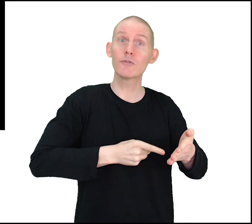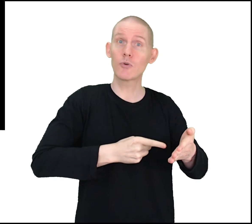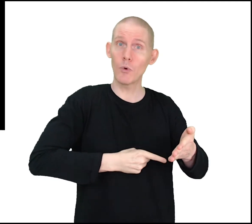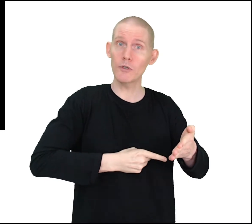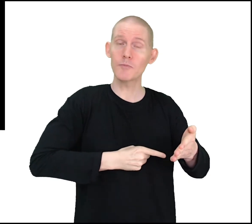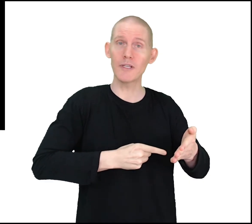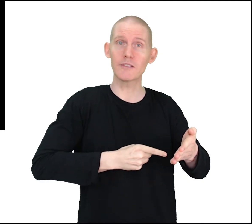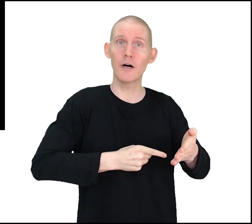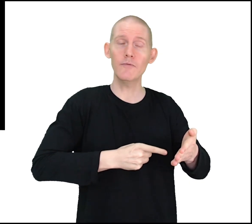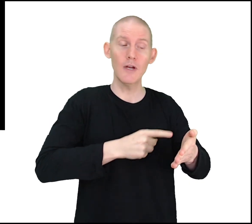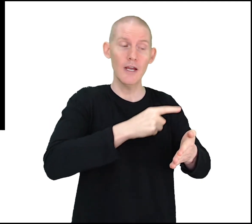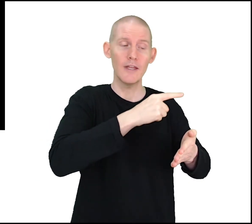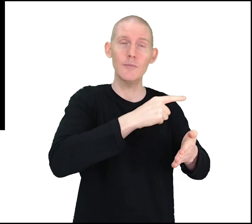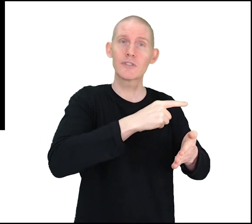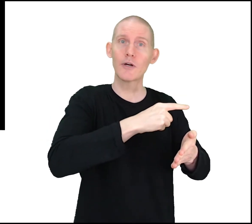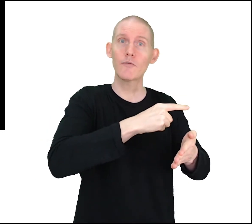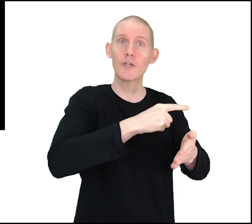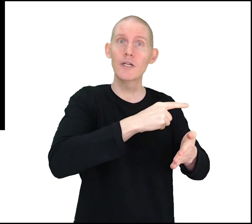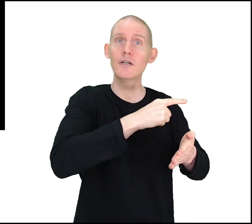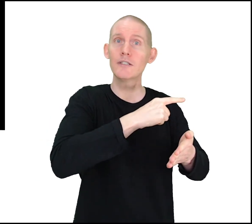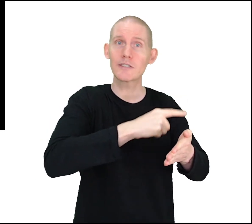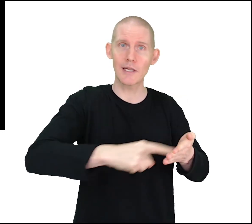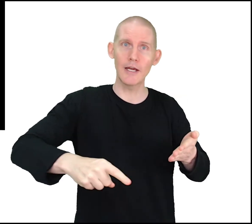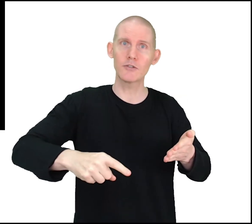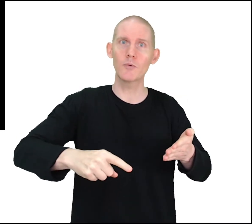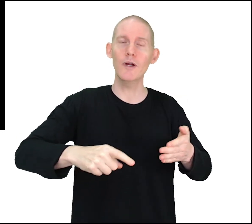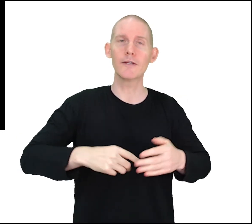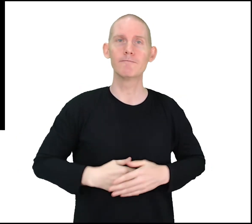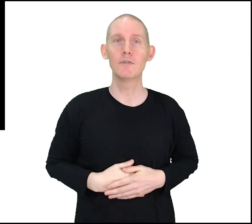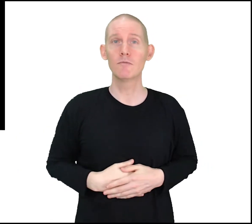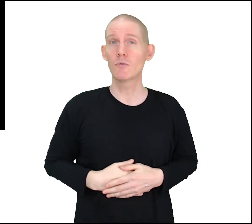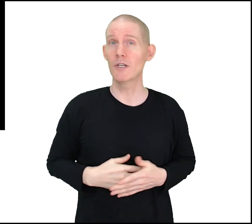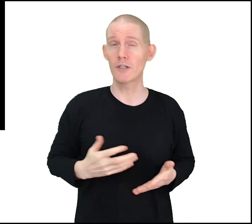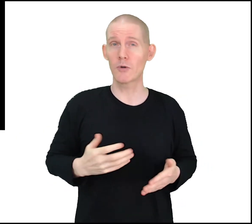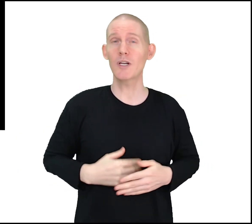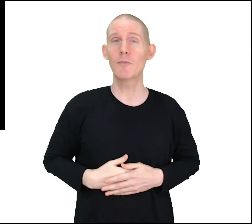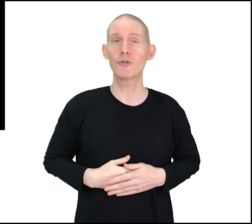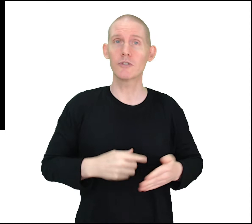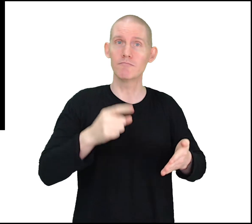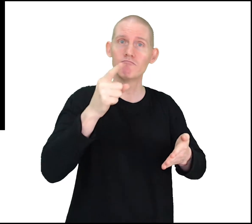towards myself. Then I'm going to start over here and slash away in a quick motion.